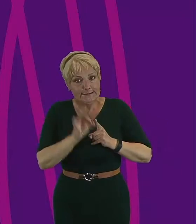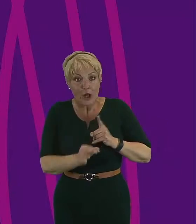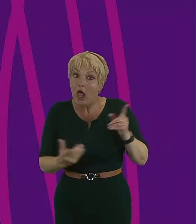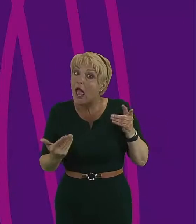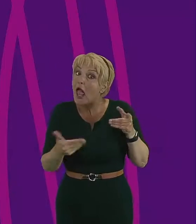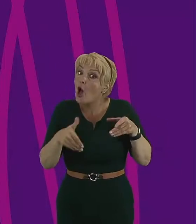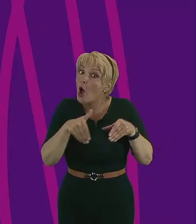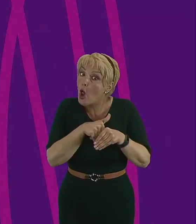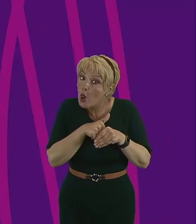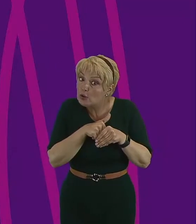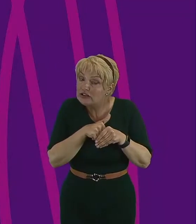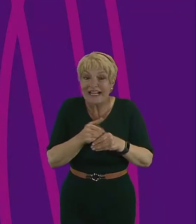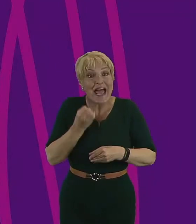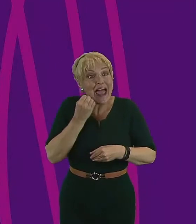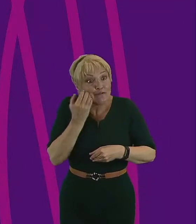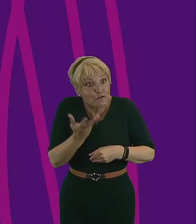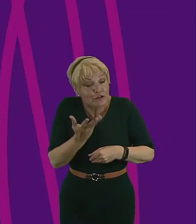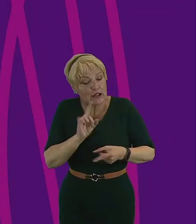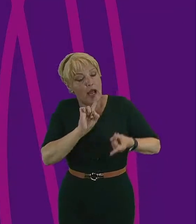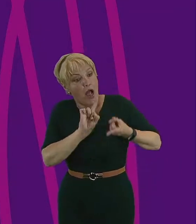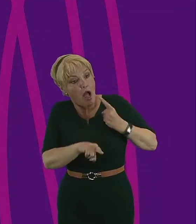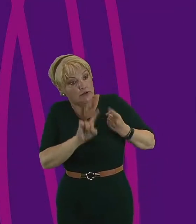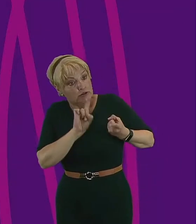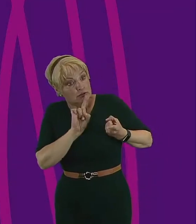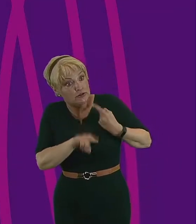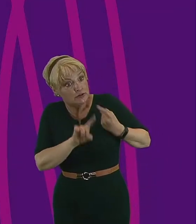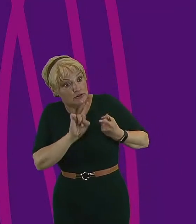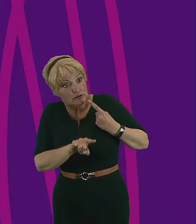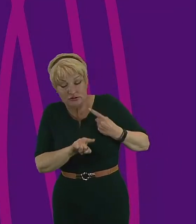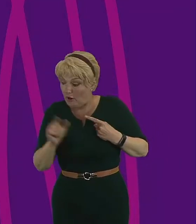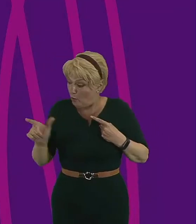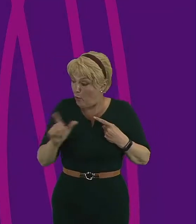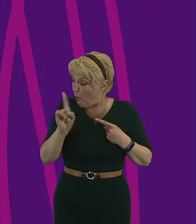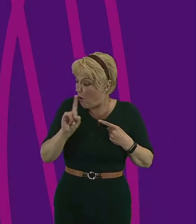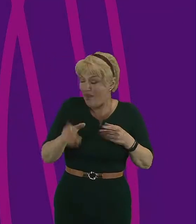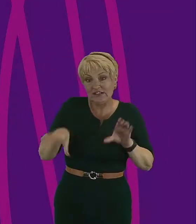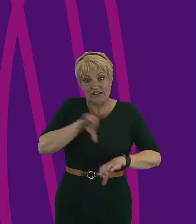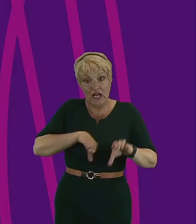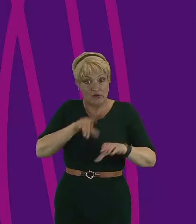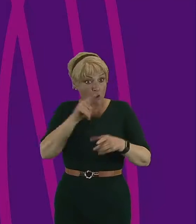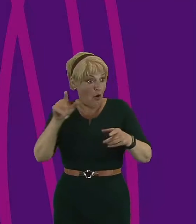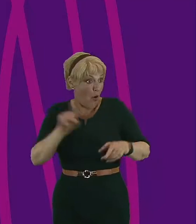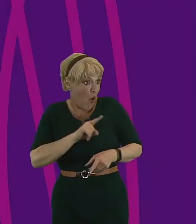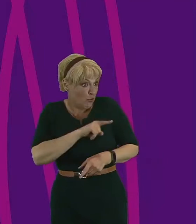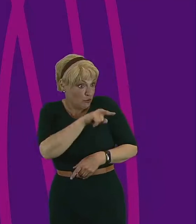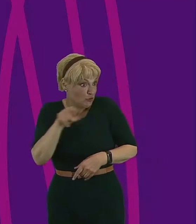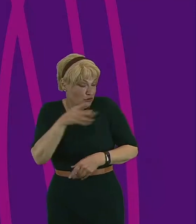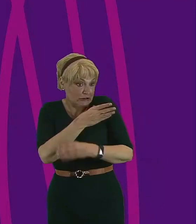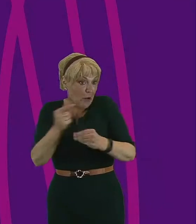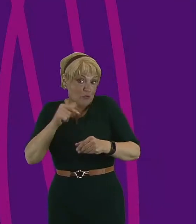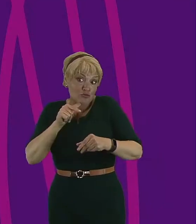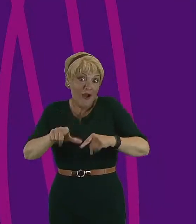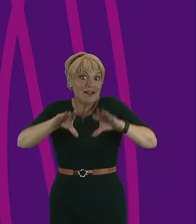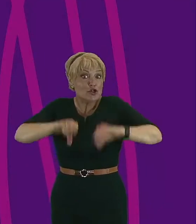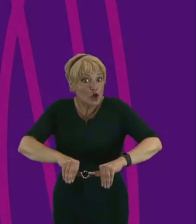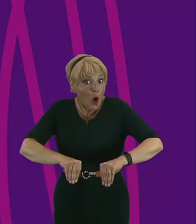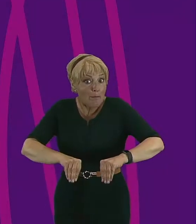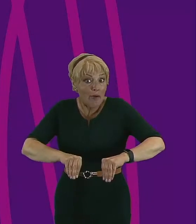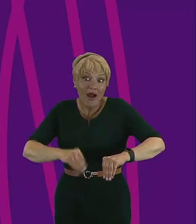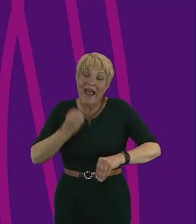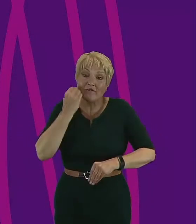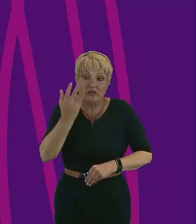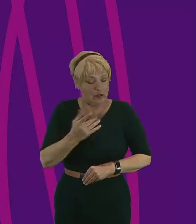scientific background every day, and still does so despite attempt by some to stop her doing so. She is accompanied very often by,